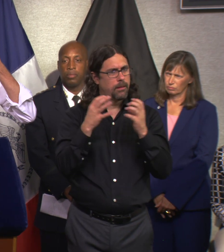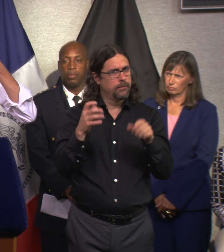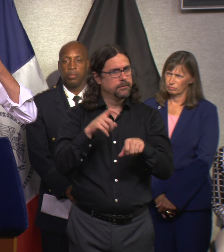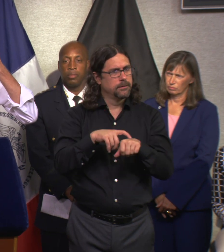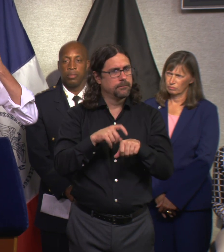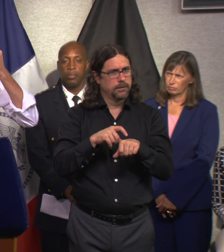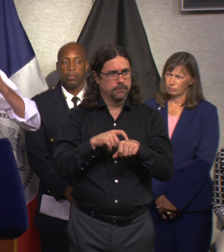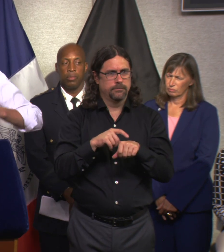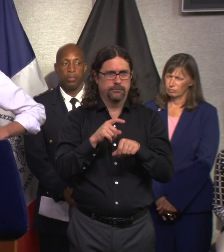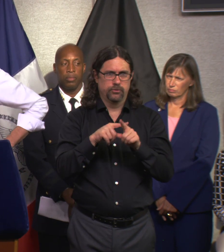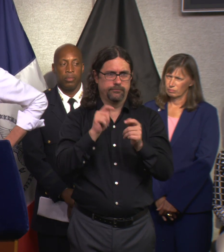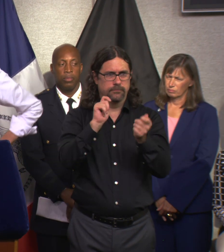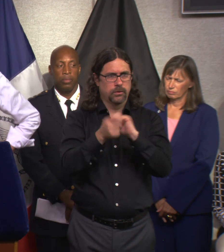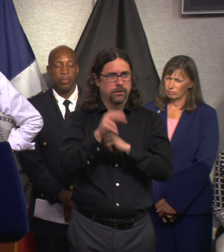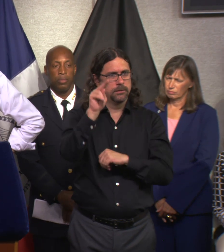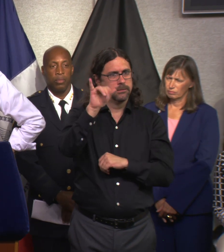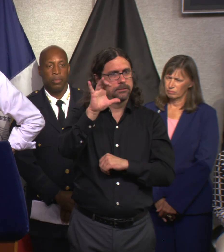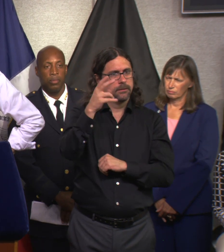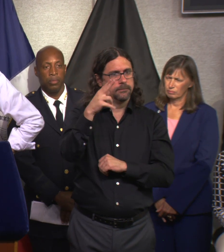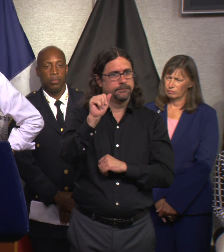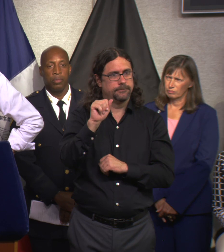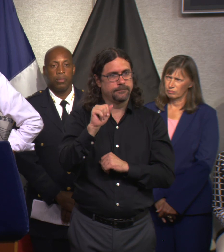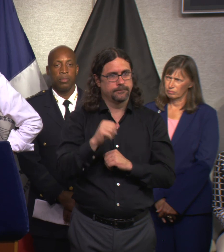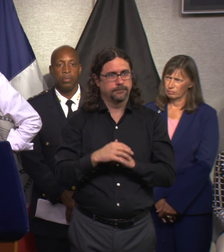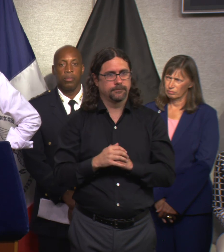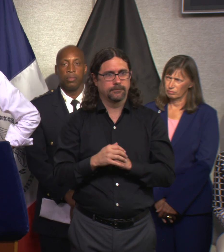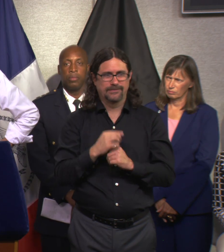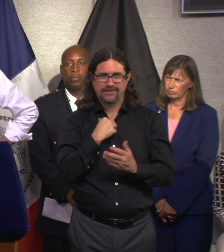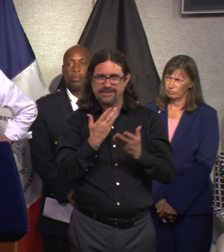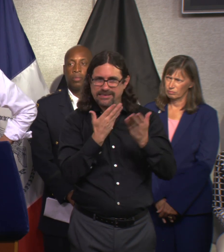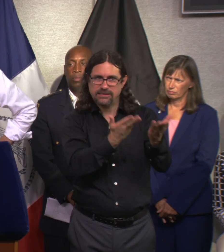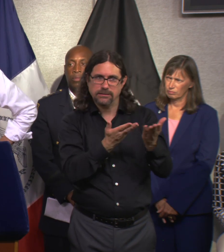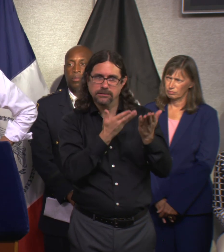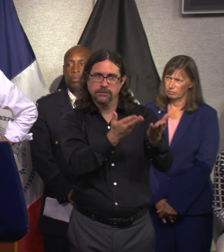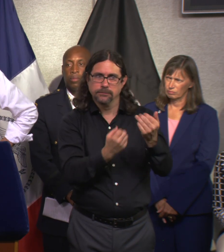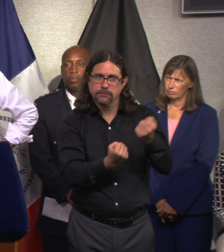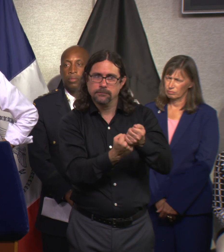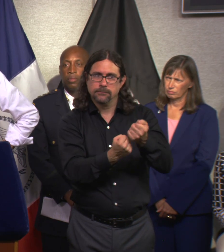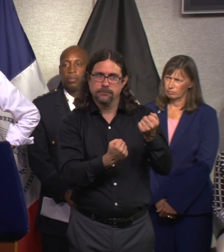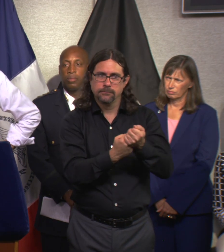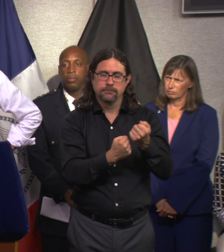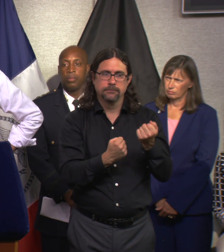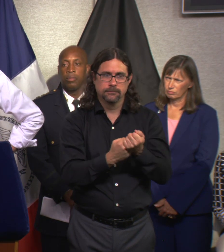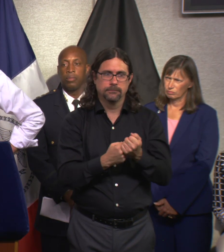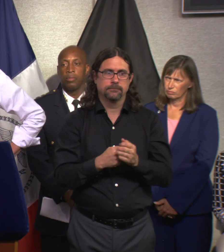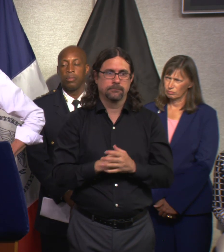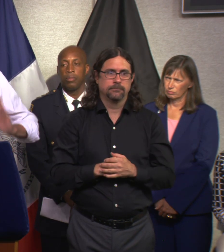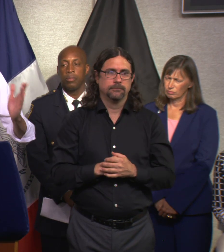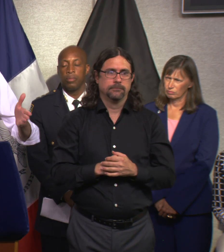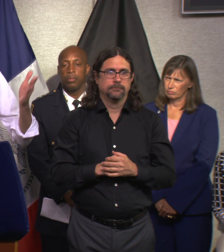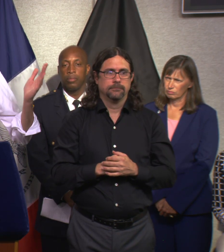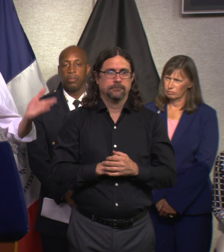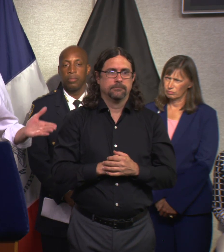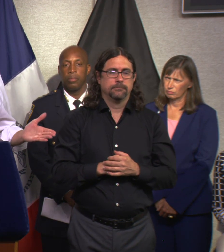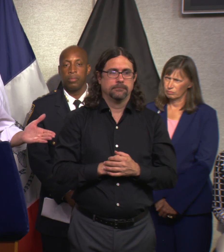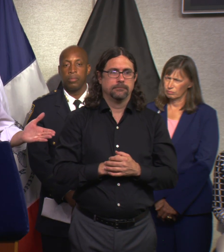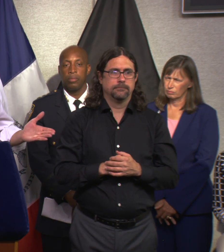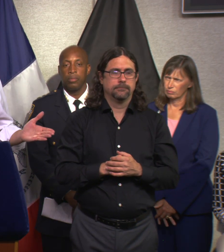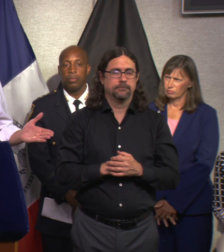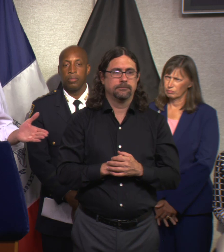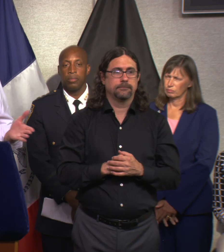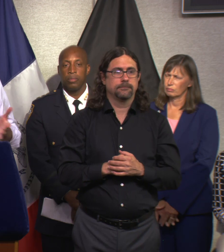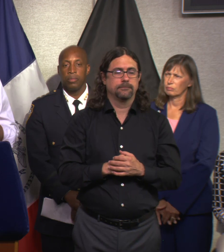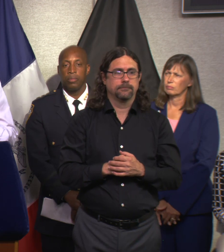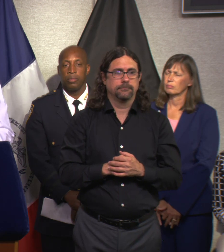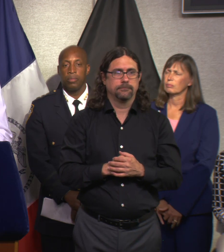resources in. And you saw in the heat situation in the winter, a huge change last winter compared to the